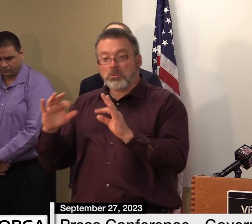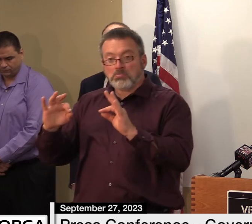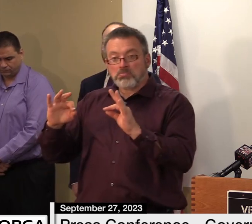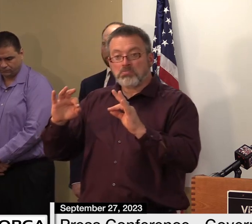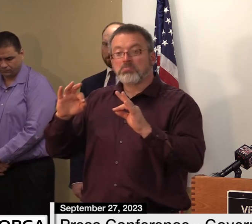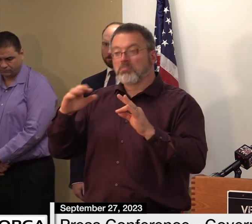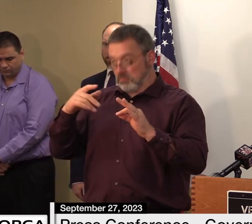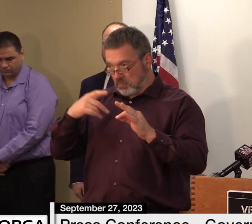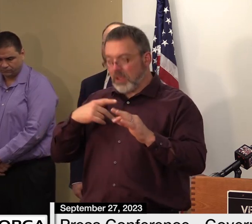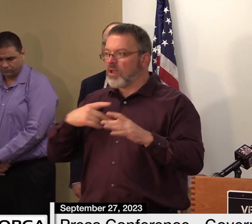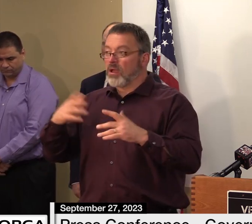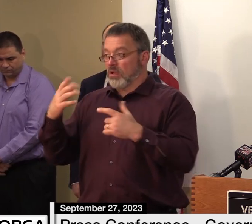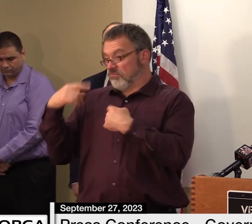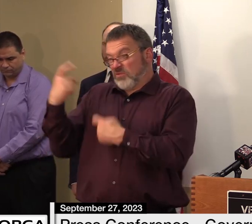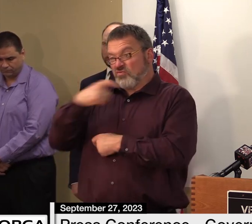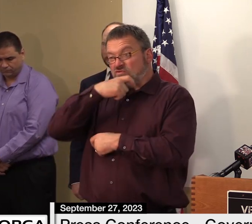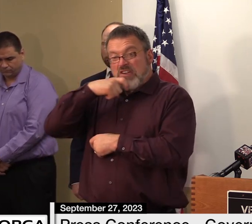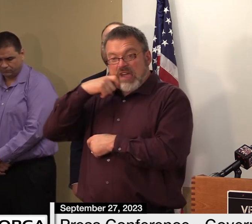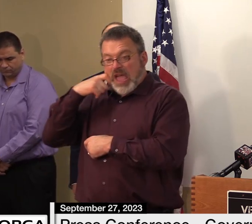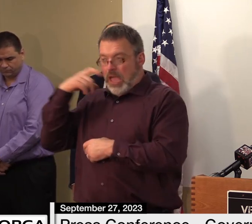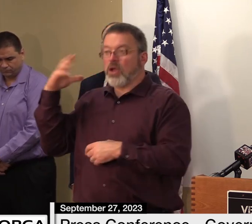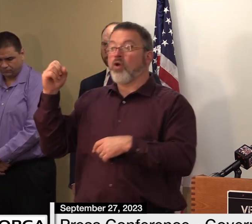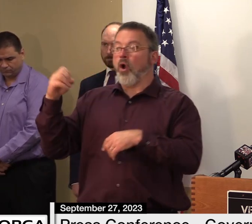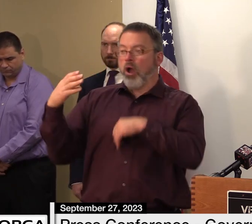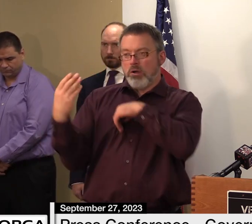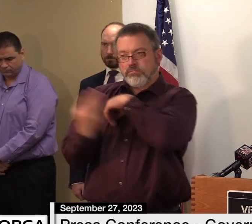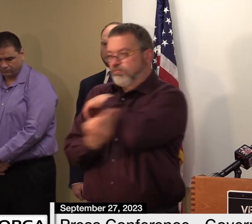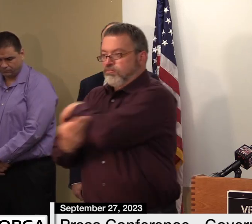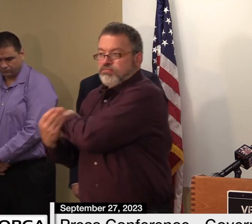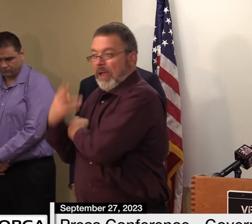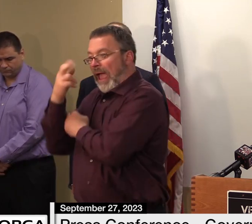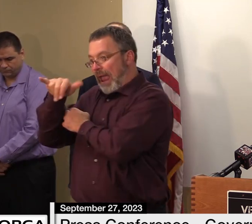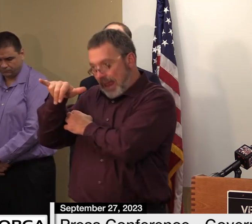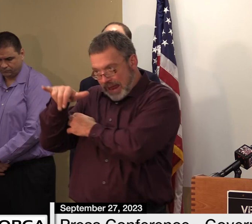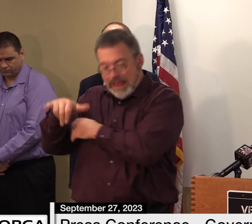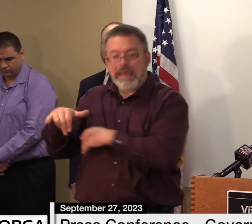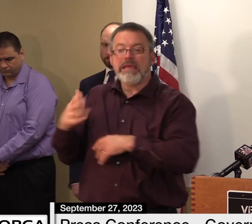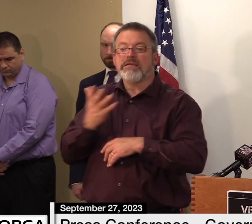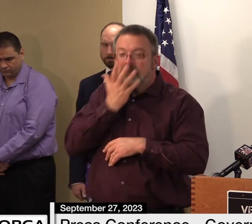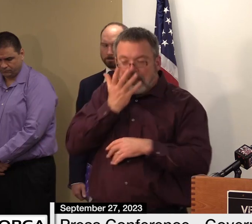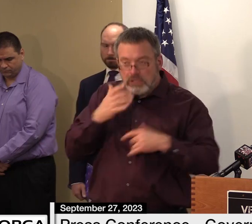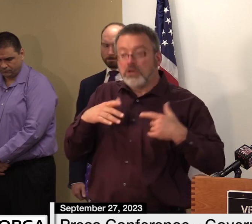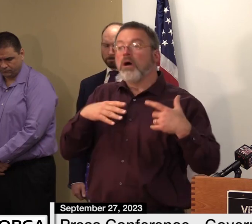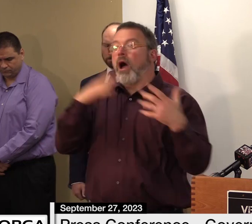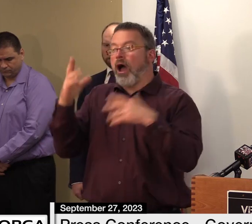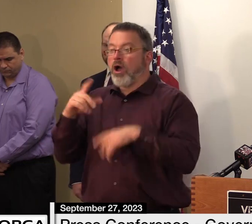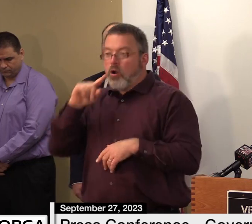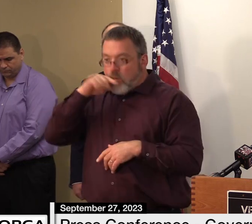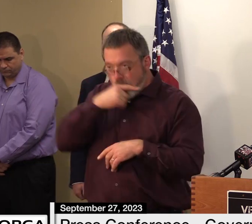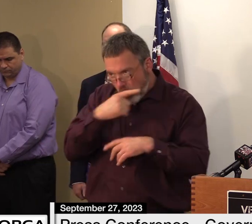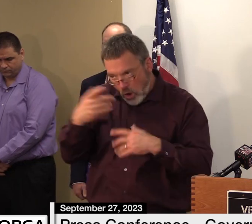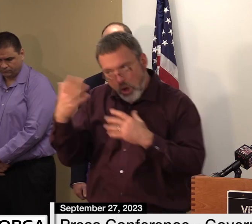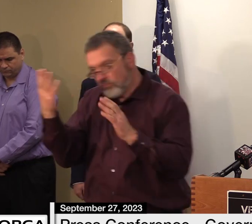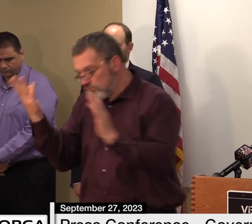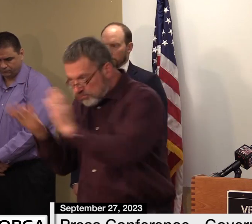being harvested. So we're encouraged at least by the weather over the last few days and going into the weekend.